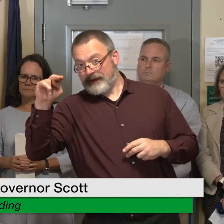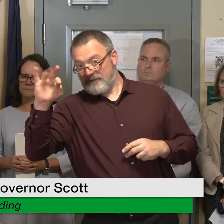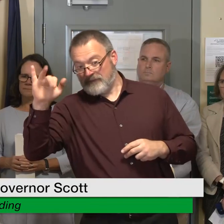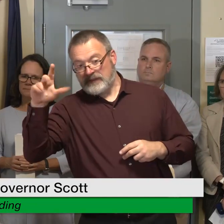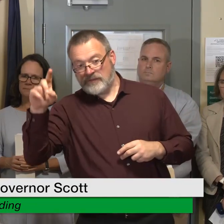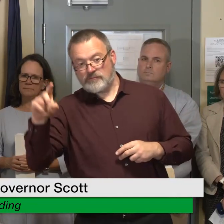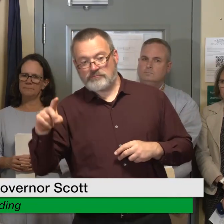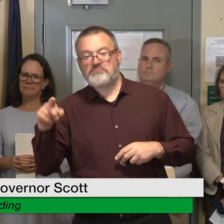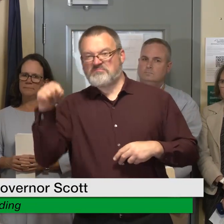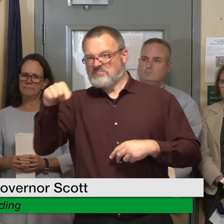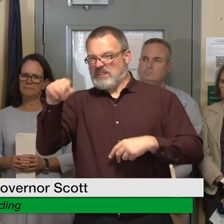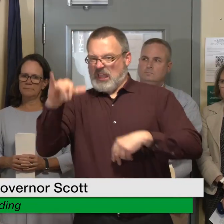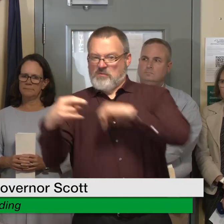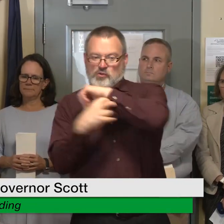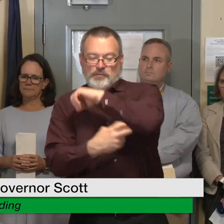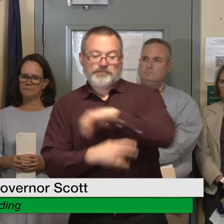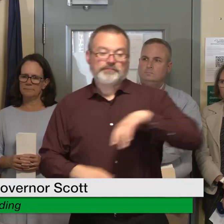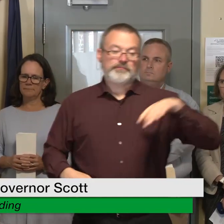bridge.